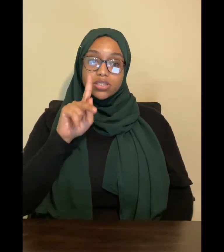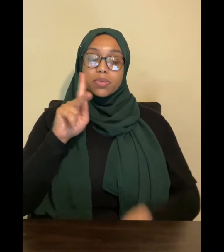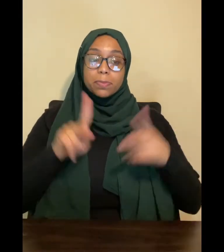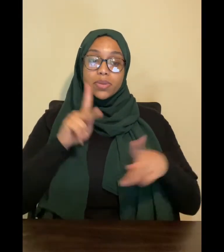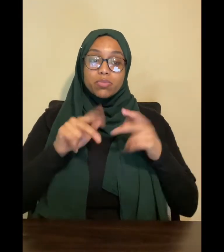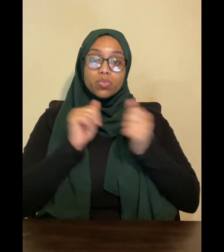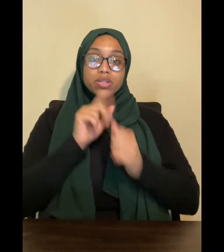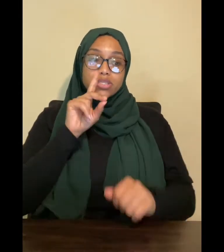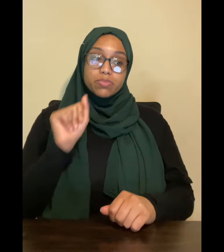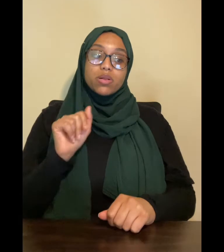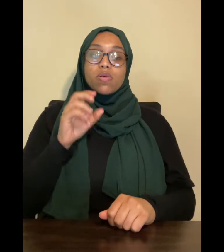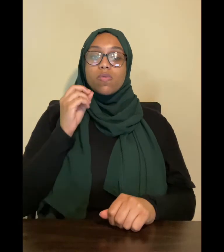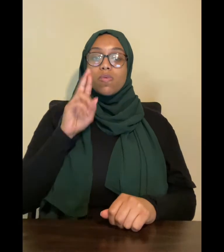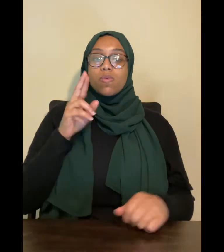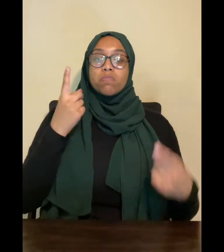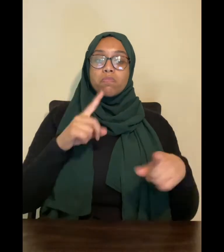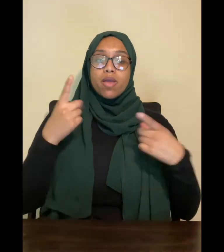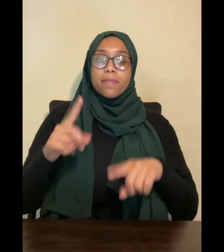that we're looking for.